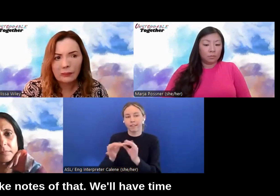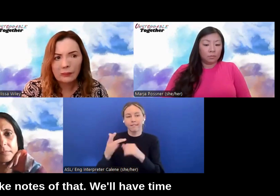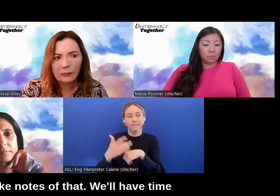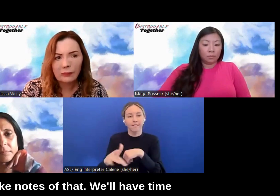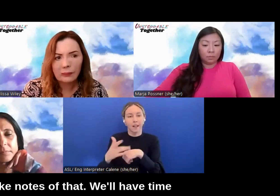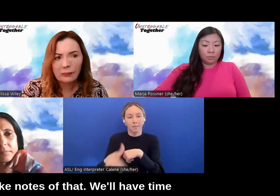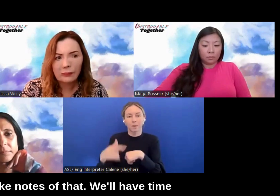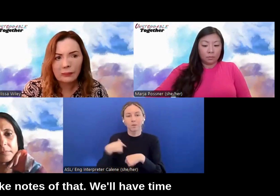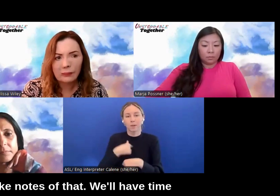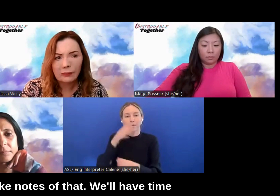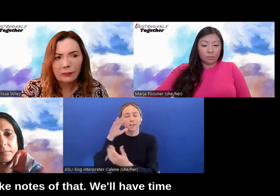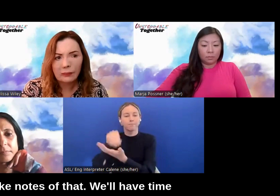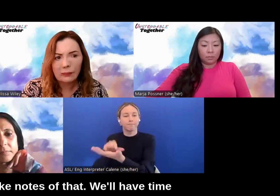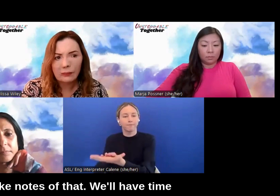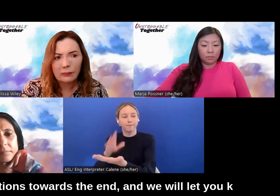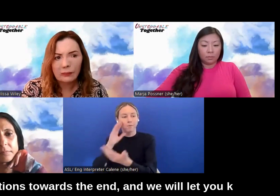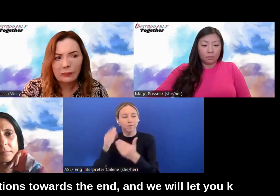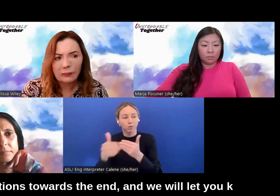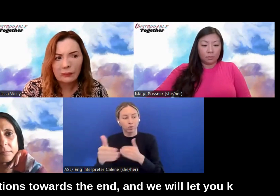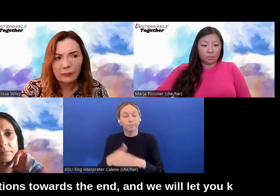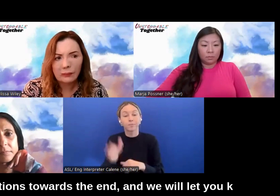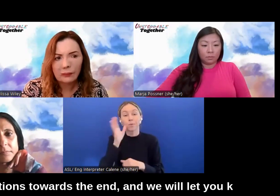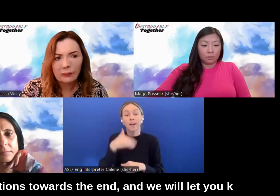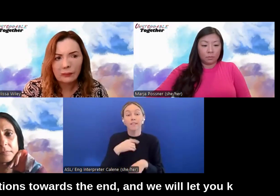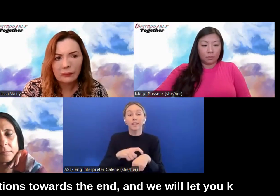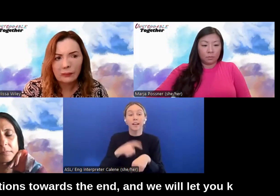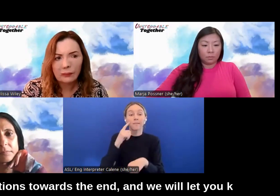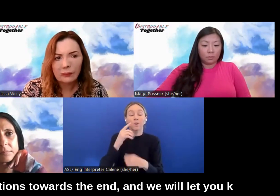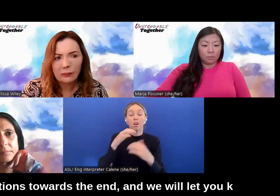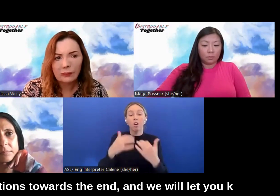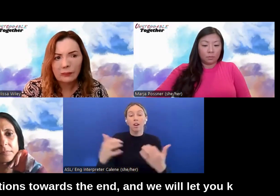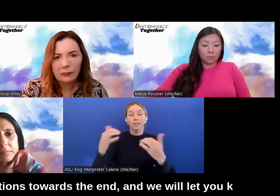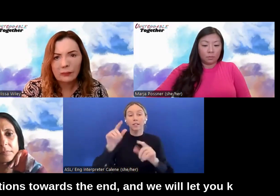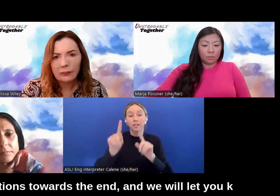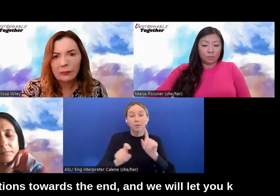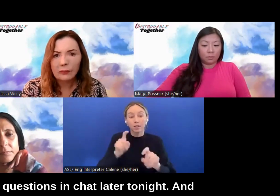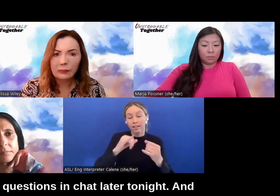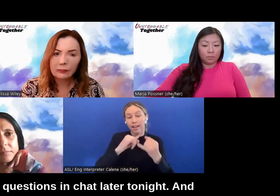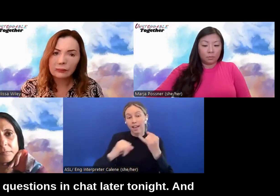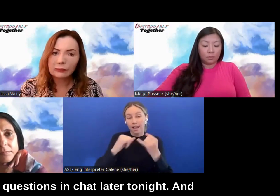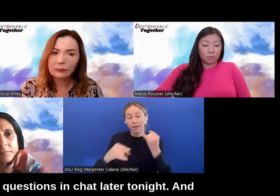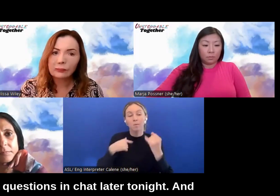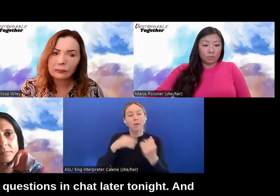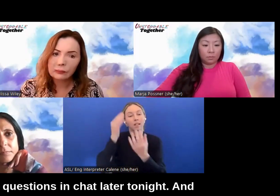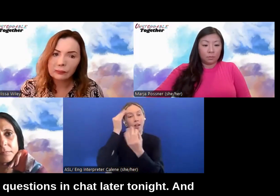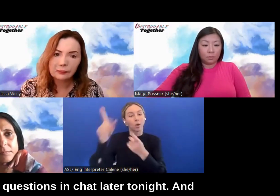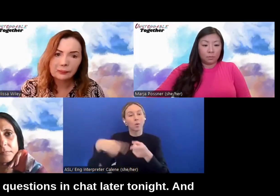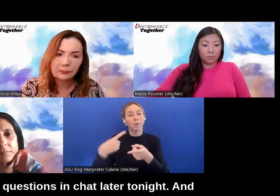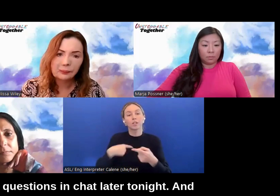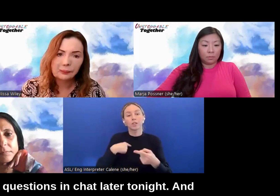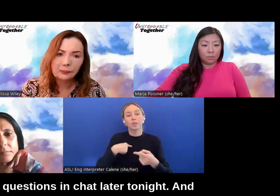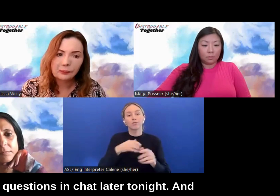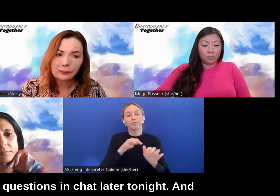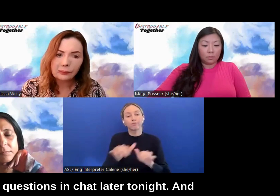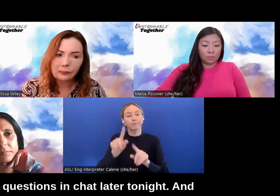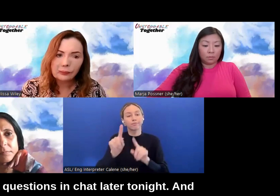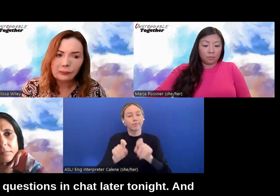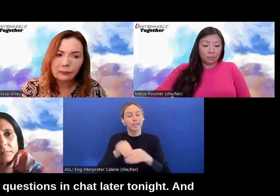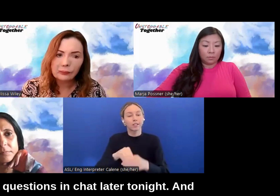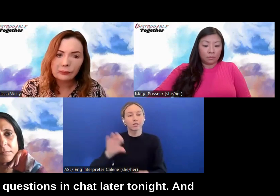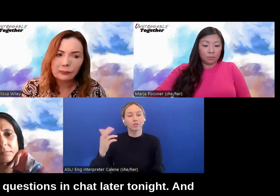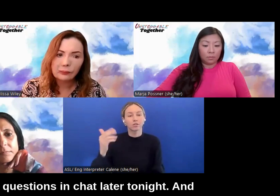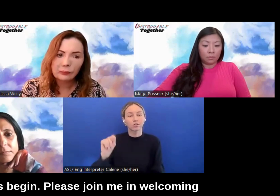make notes of that. We'll have time for audience questions towards the end, and we will let you know when to drop your questions in the chat later